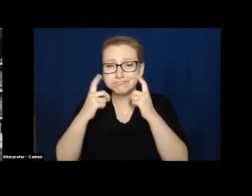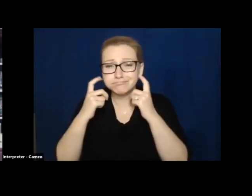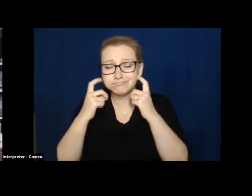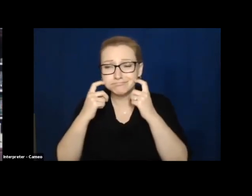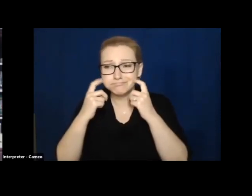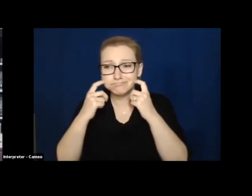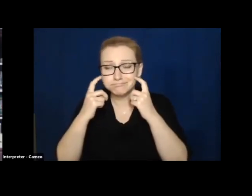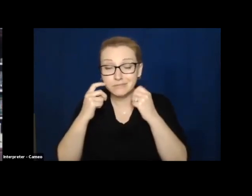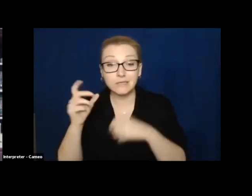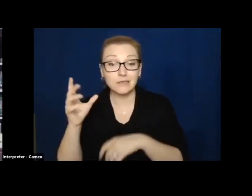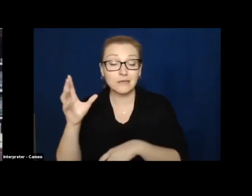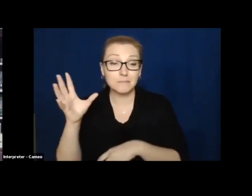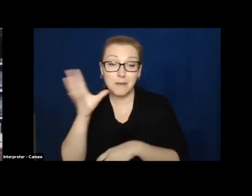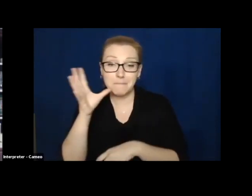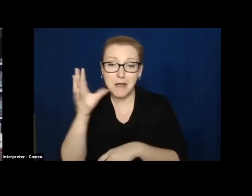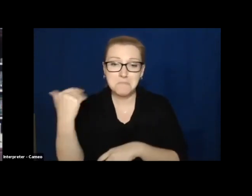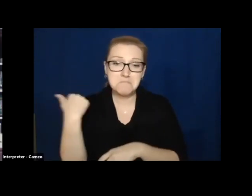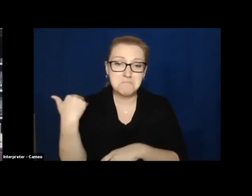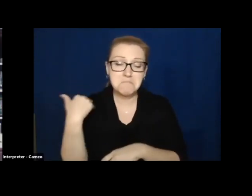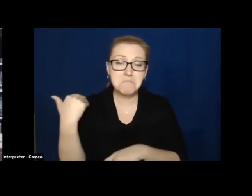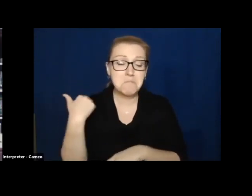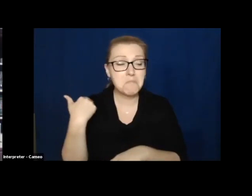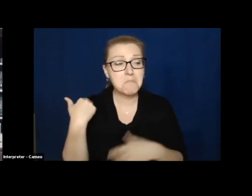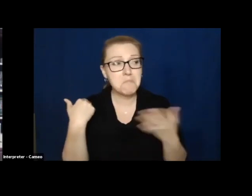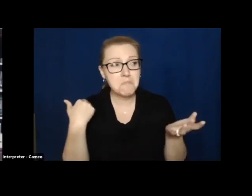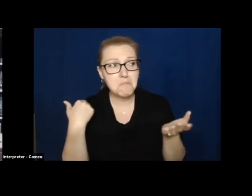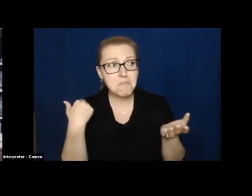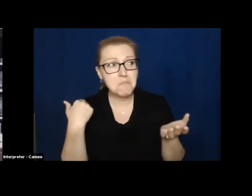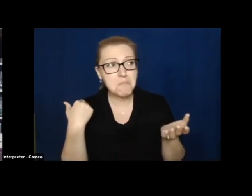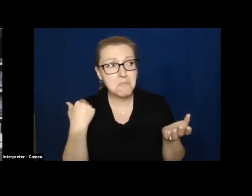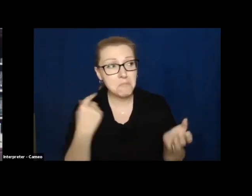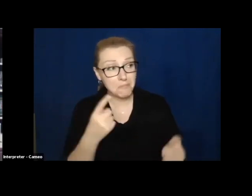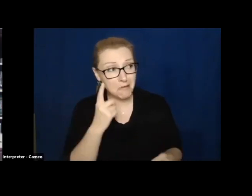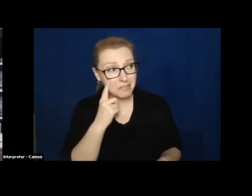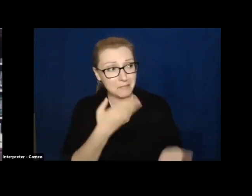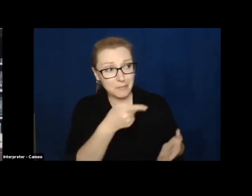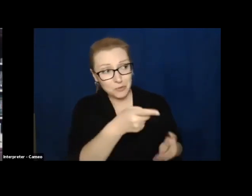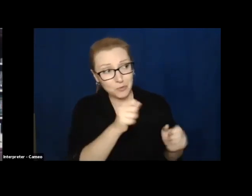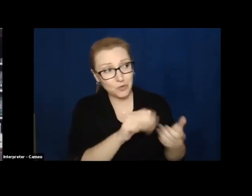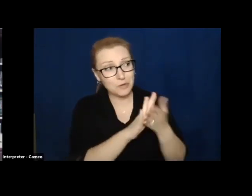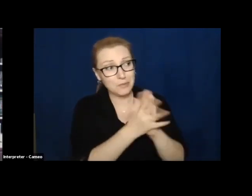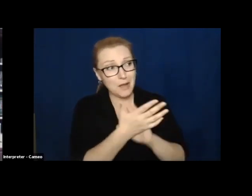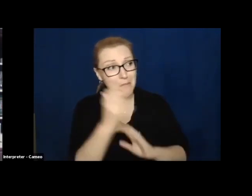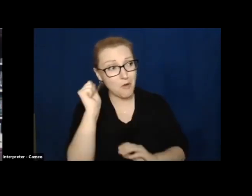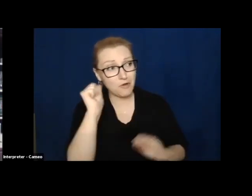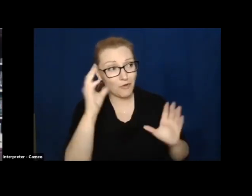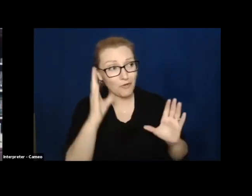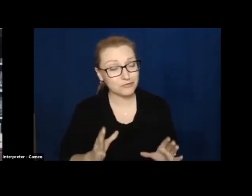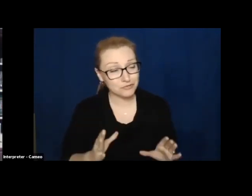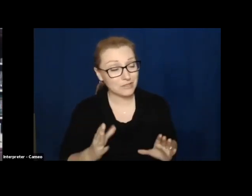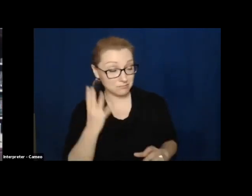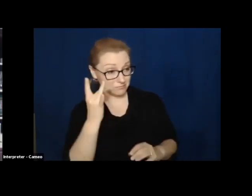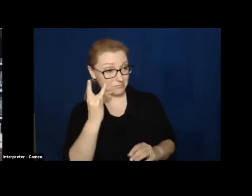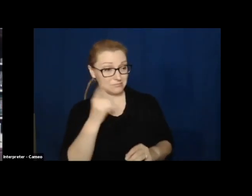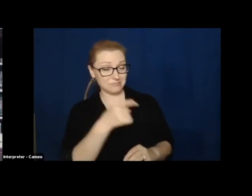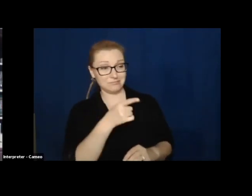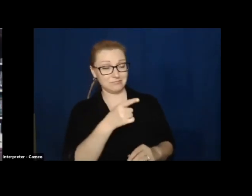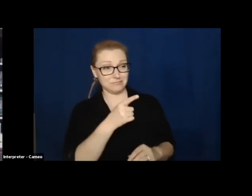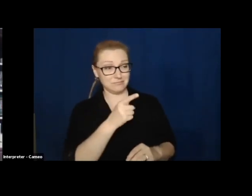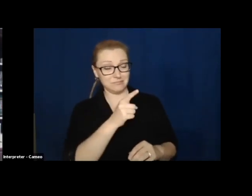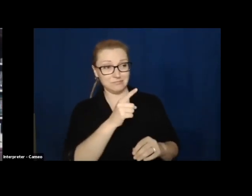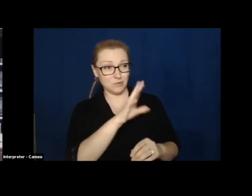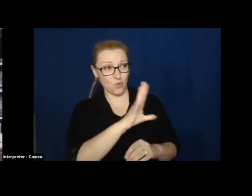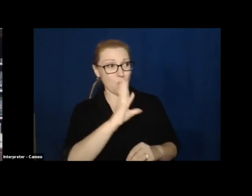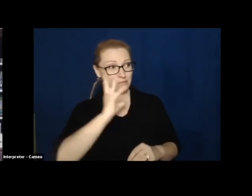when my mom suggested, I think you'd make a good audiologist because you have firsthand